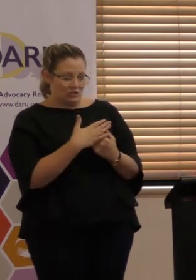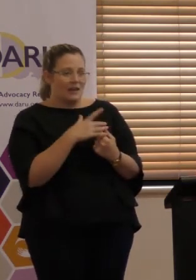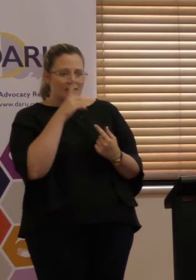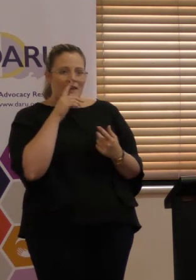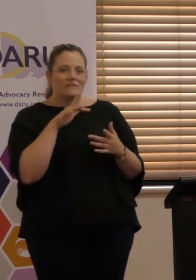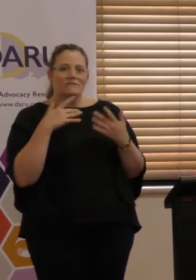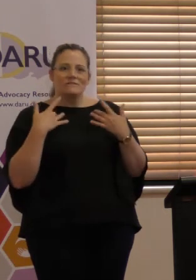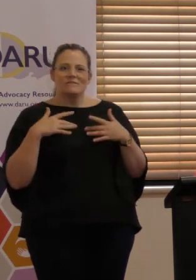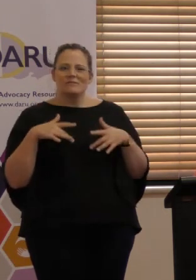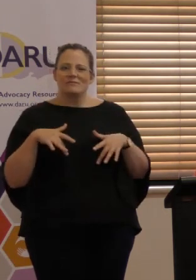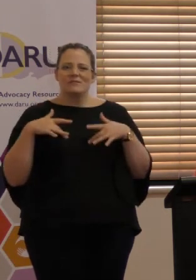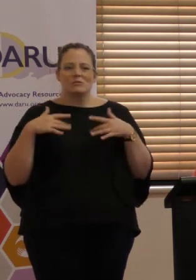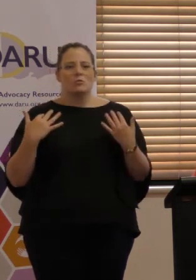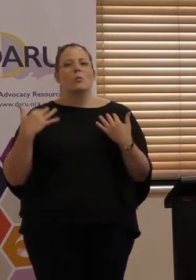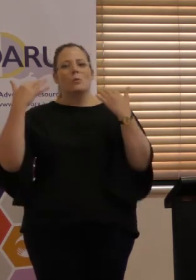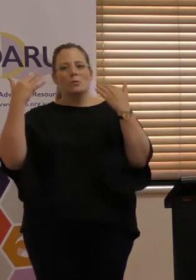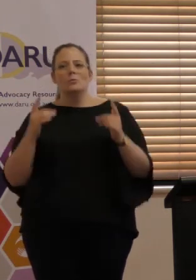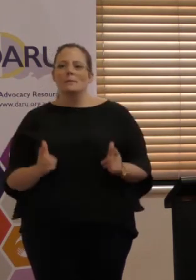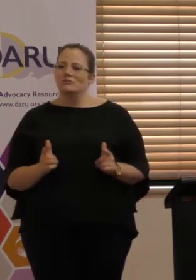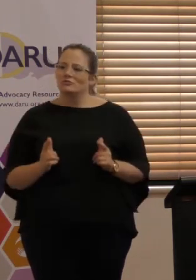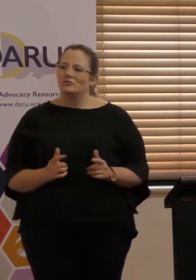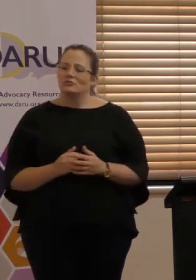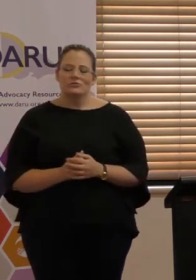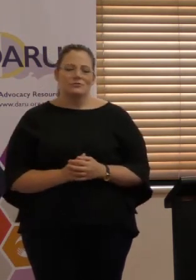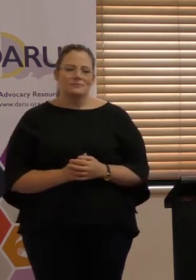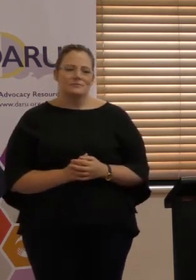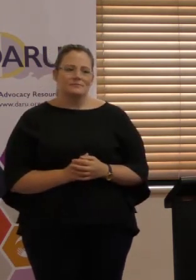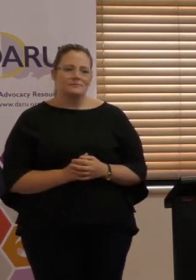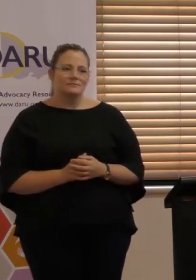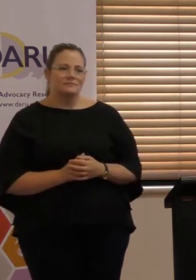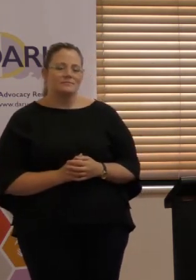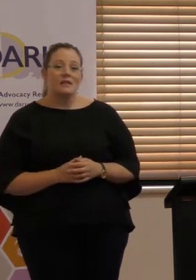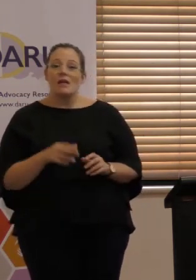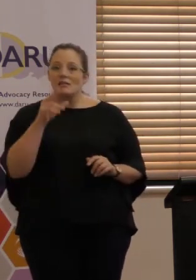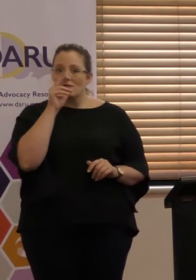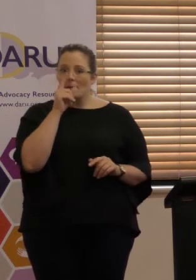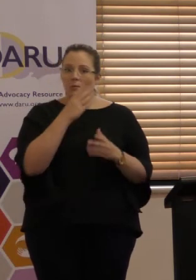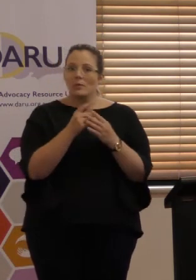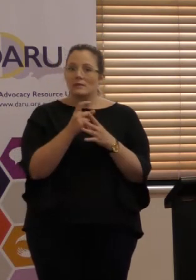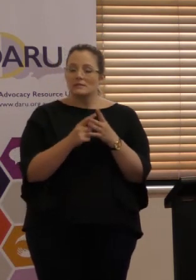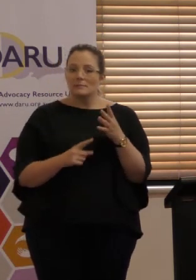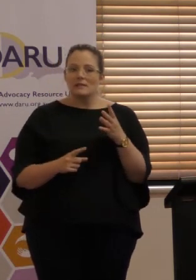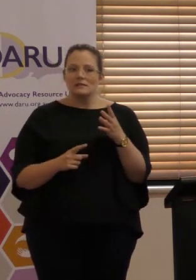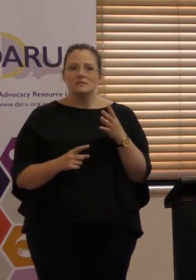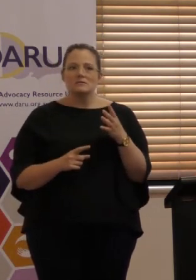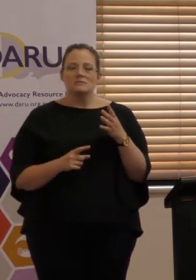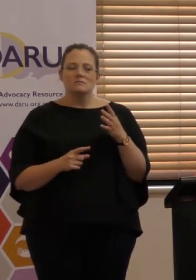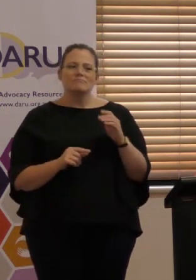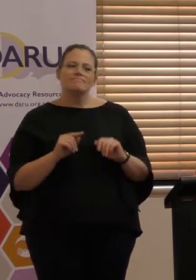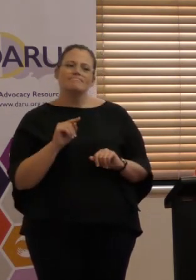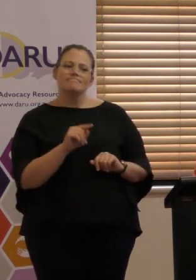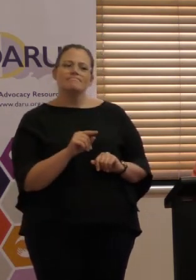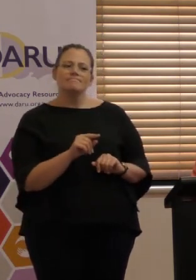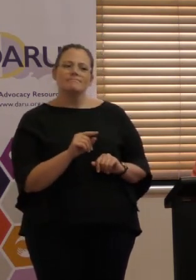overwhelming. Especially, like I said before, young people with disabilities have been, in some ways, a little